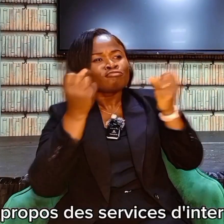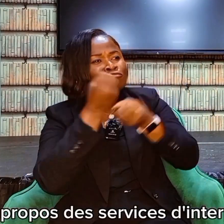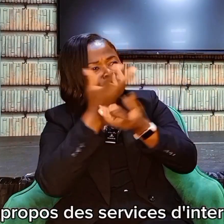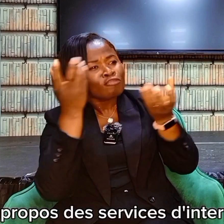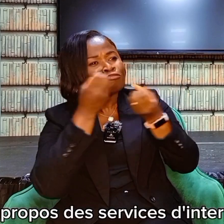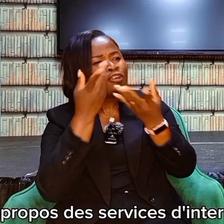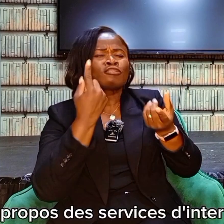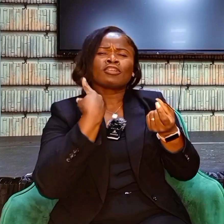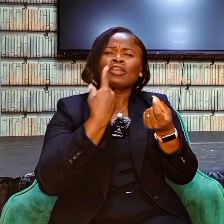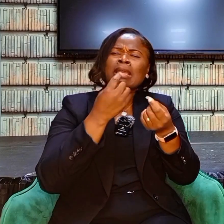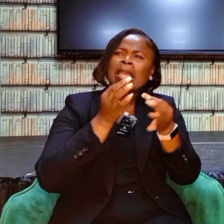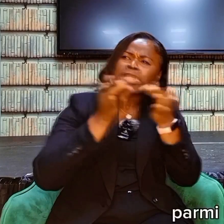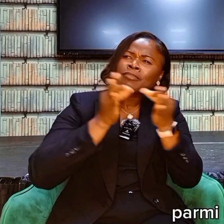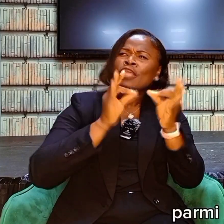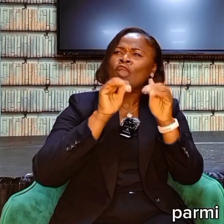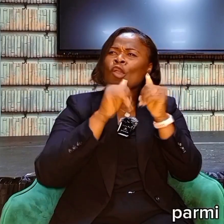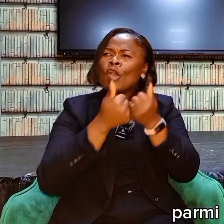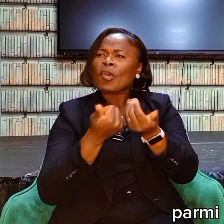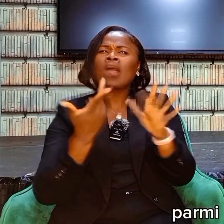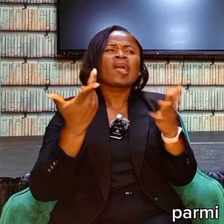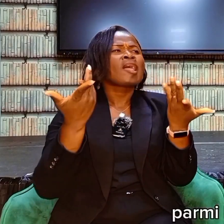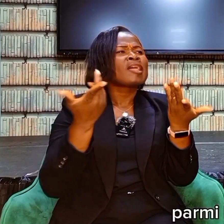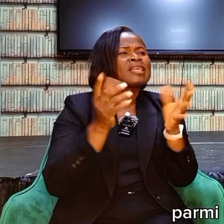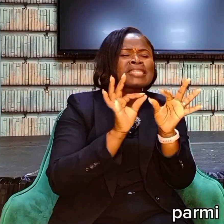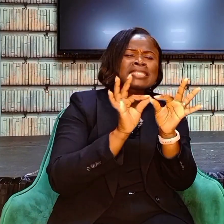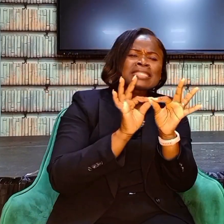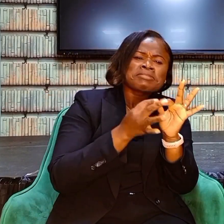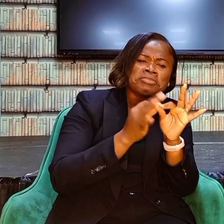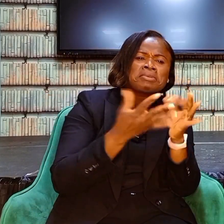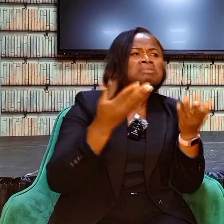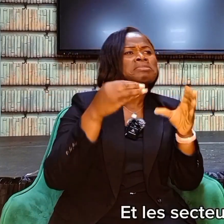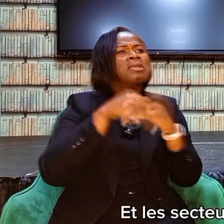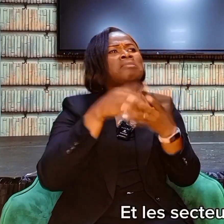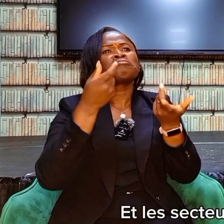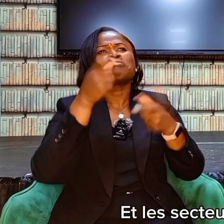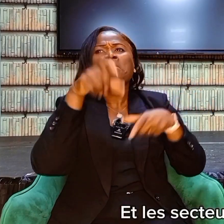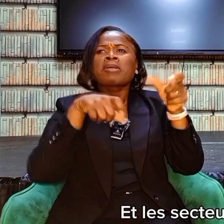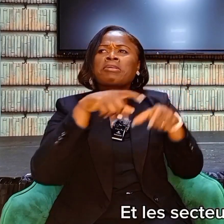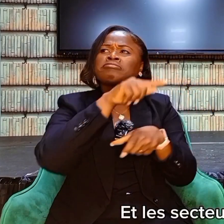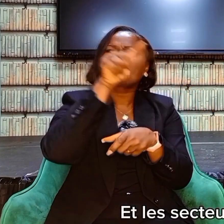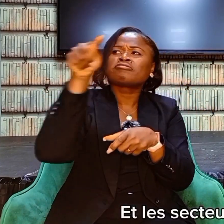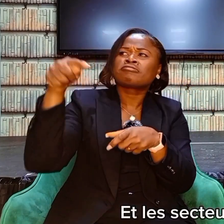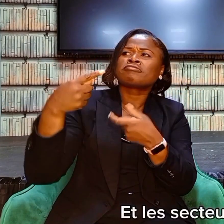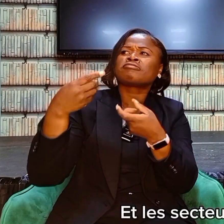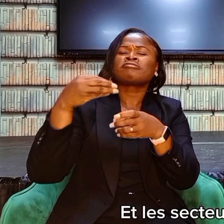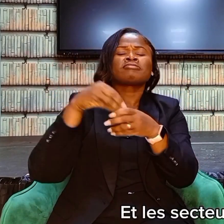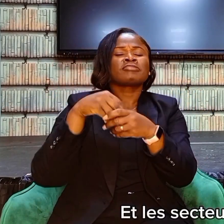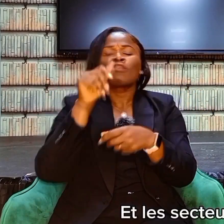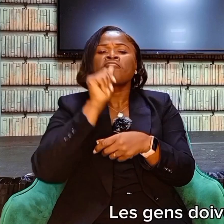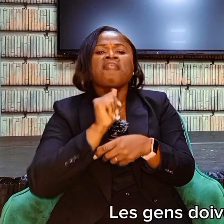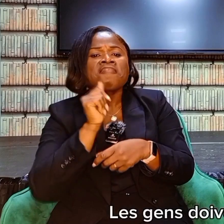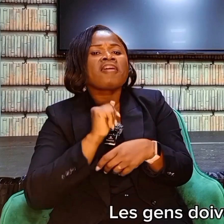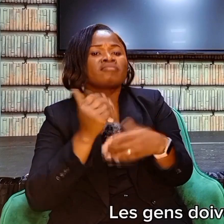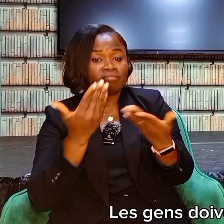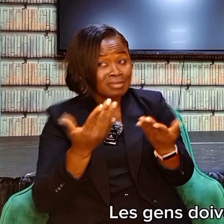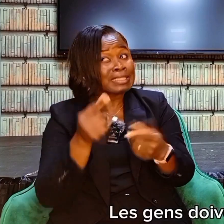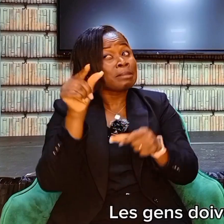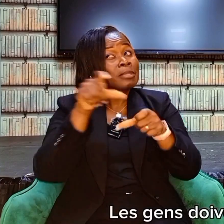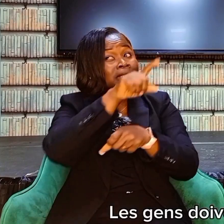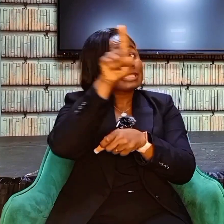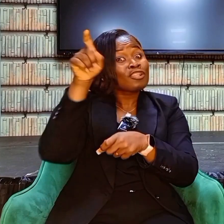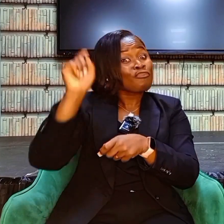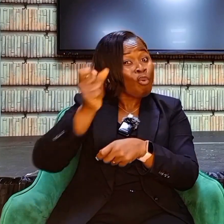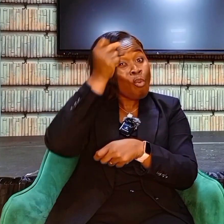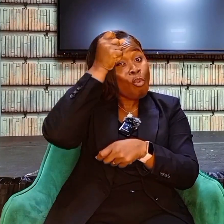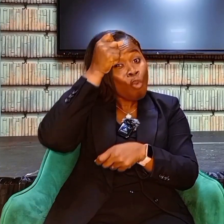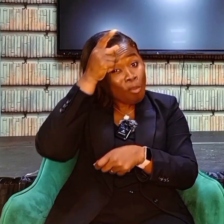interpretation services among the public and the private sectors. Yeah, people need to understand